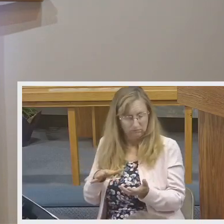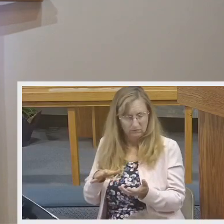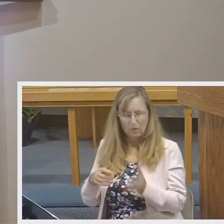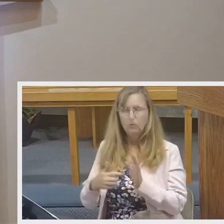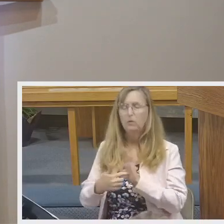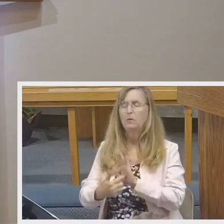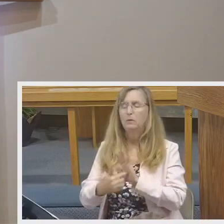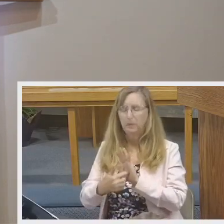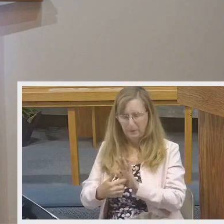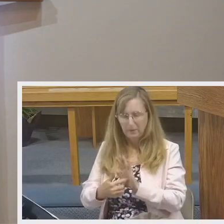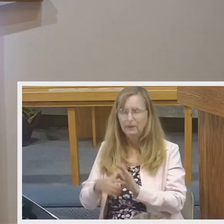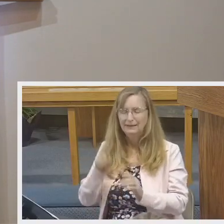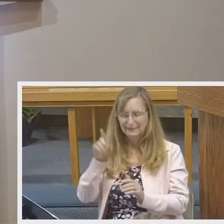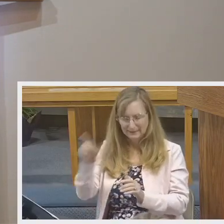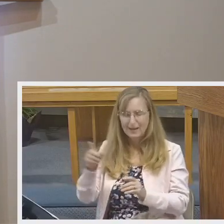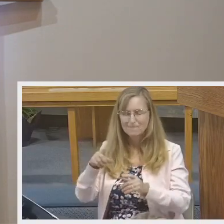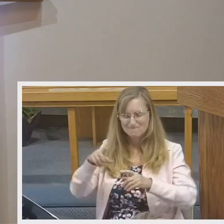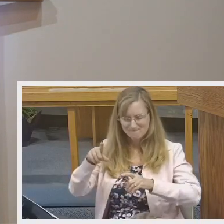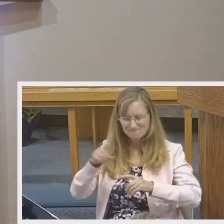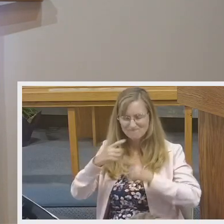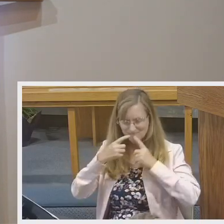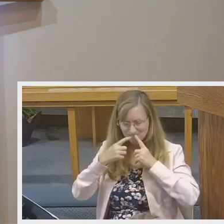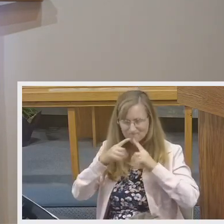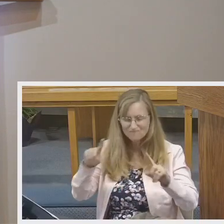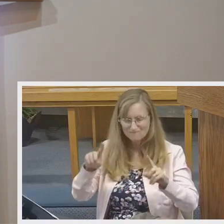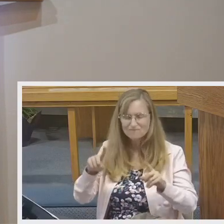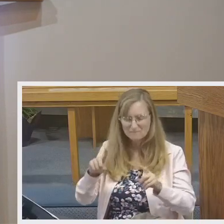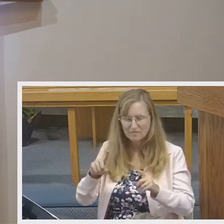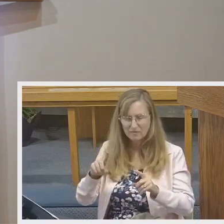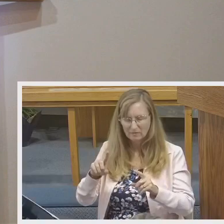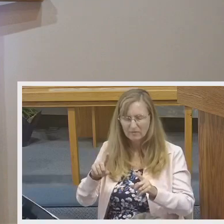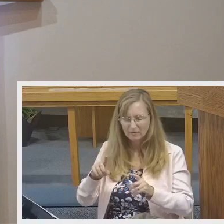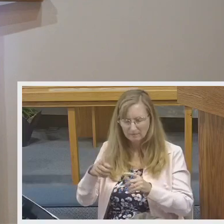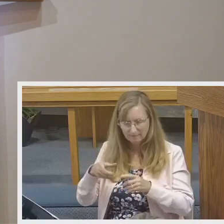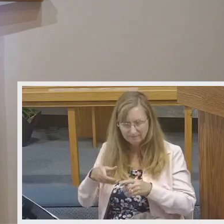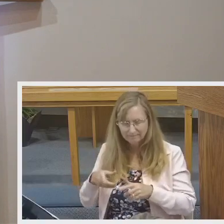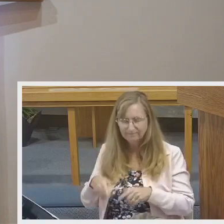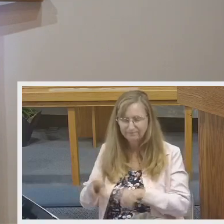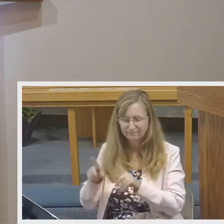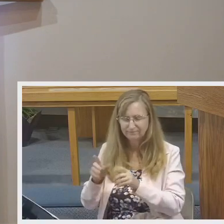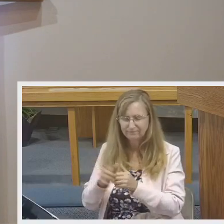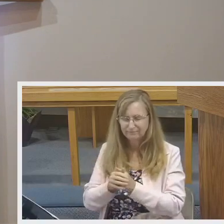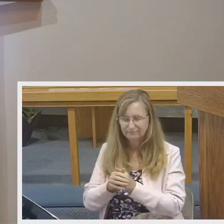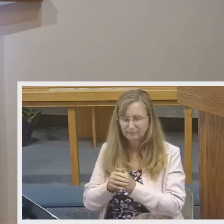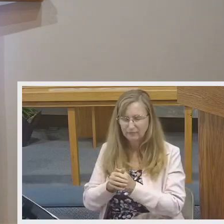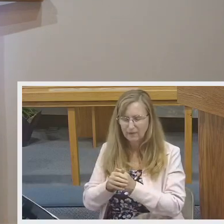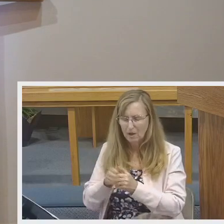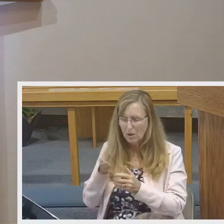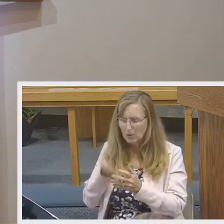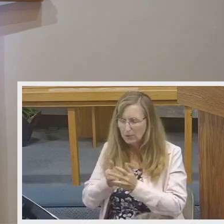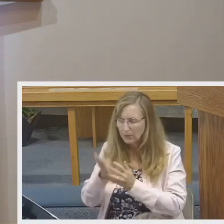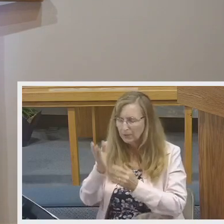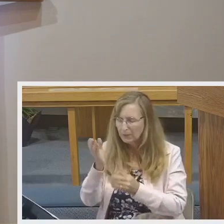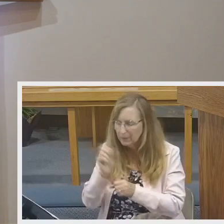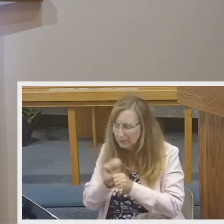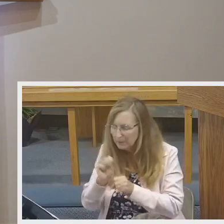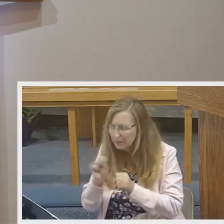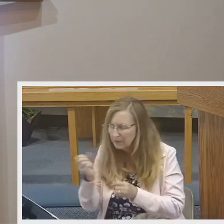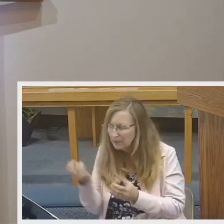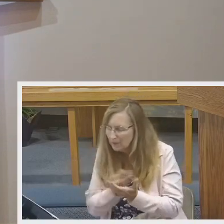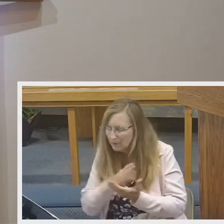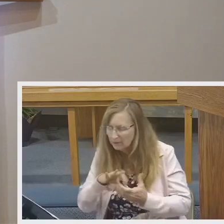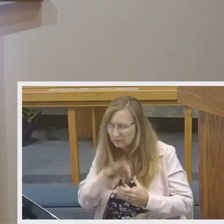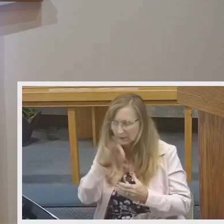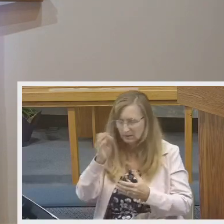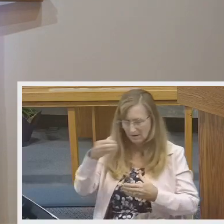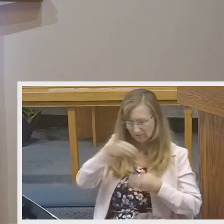successfully carried out that rescue mission. Through the work of the Holy Spirit in our hearts, you have planted in us the joy